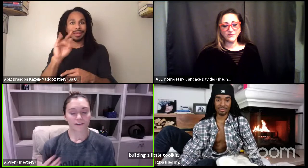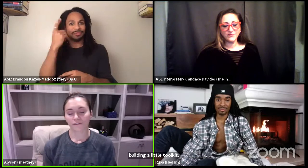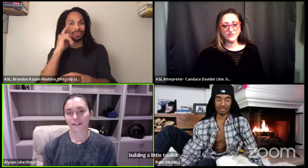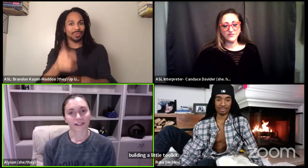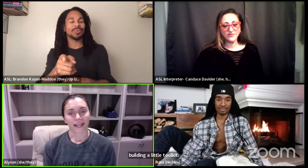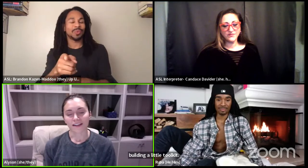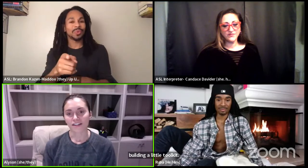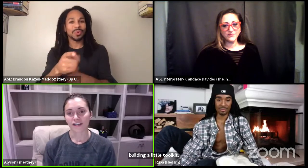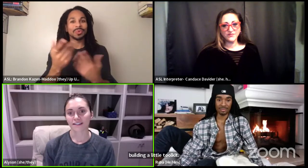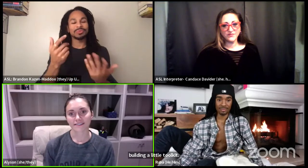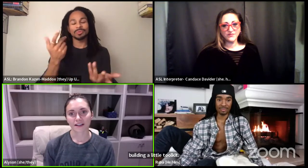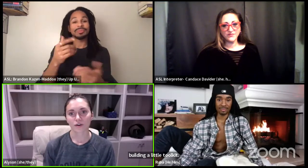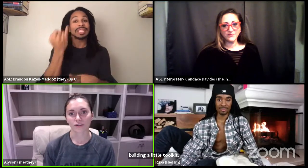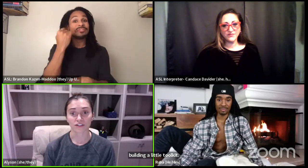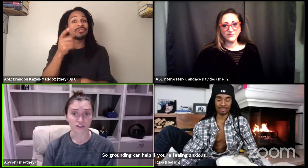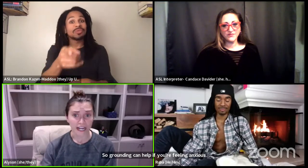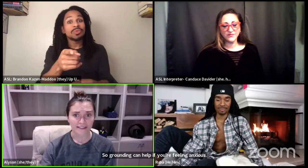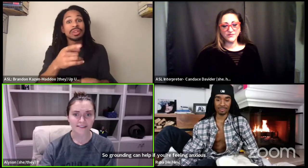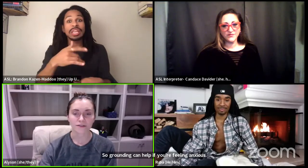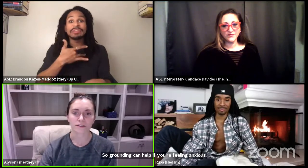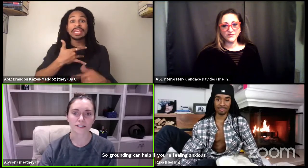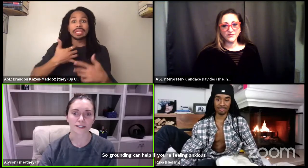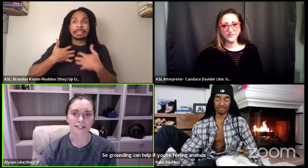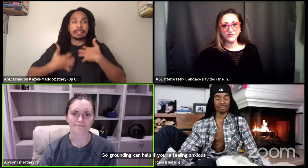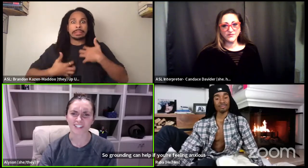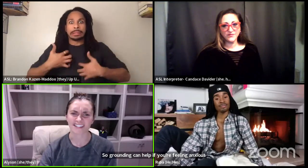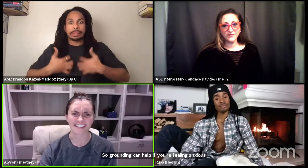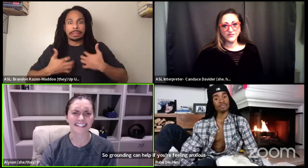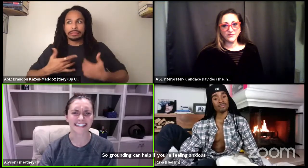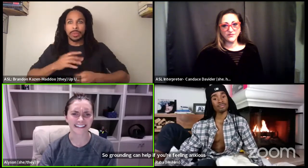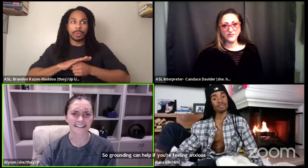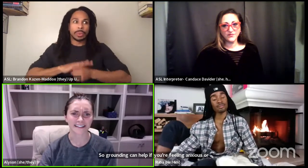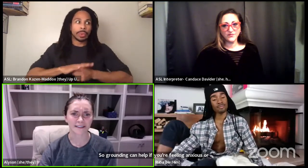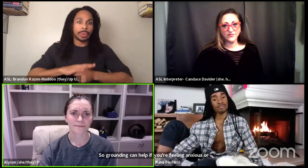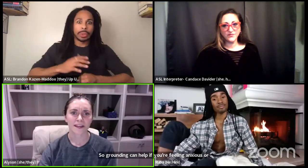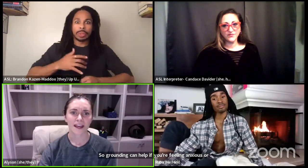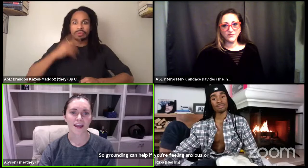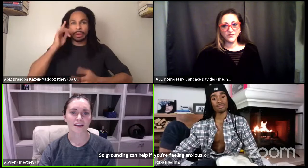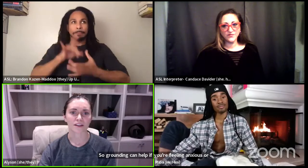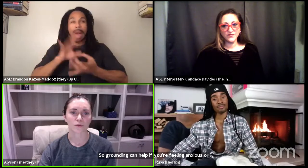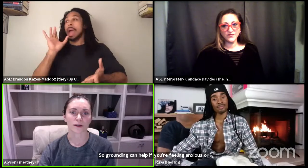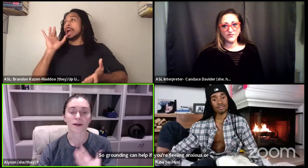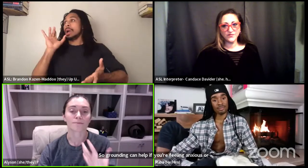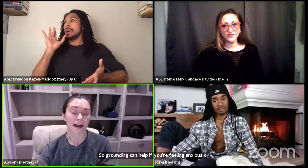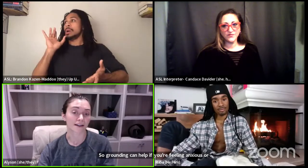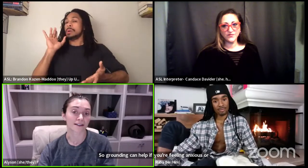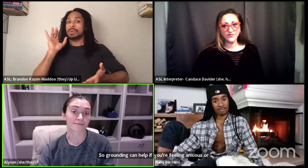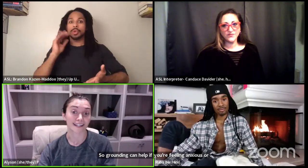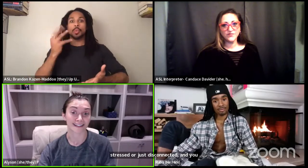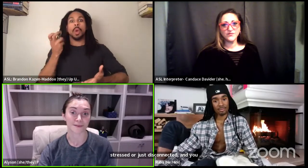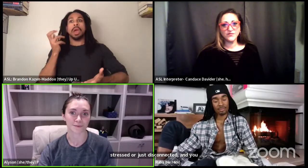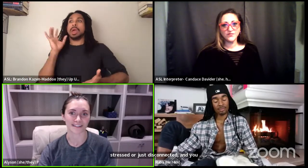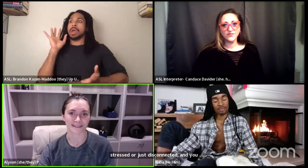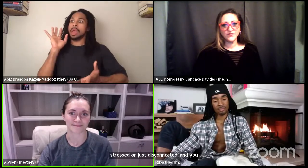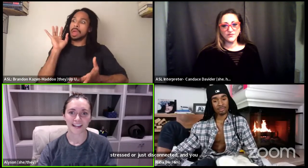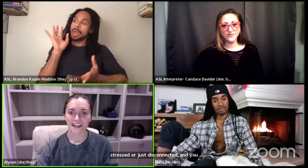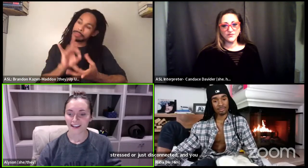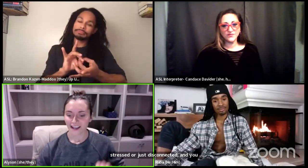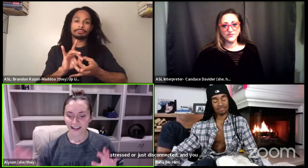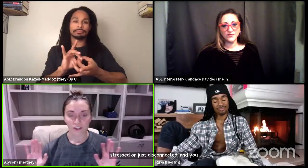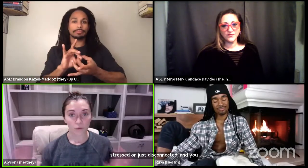help if you're feeling anxious or stressed or just disconnected and you want to come back into the